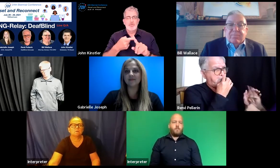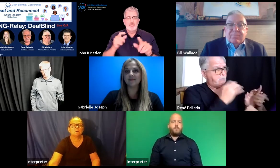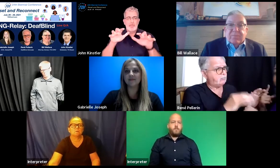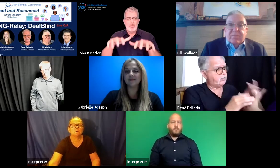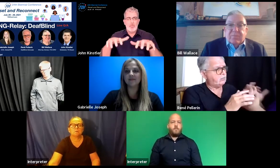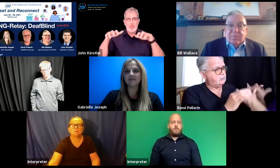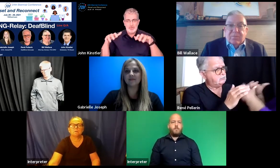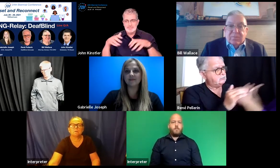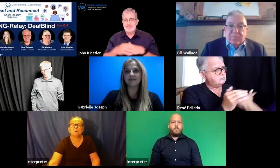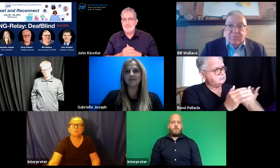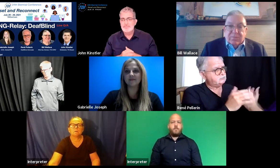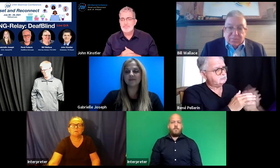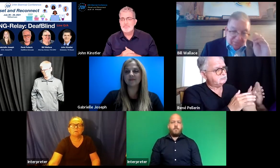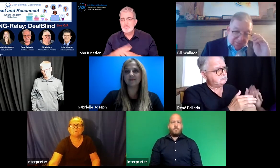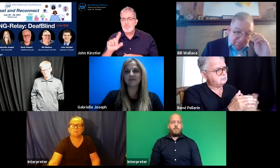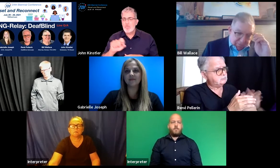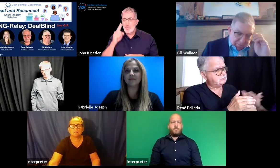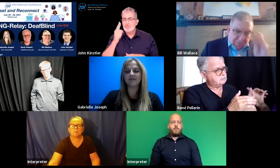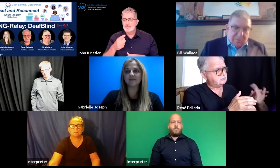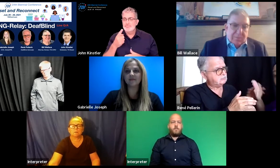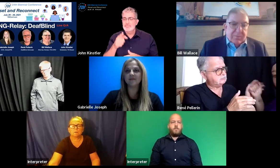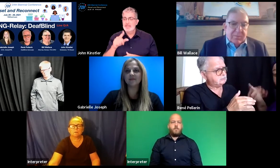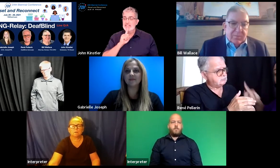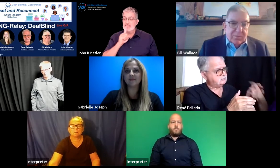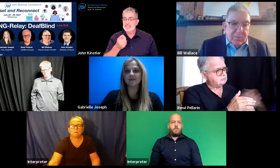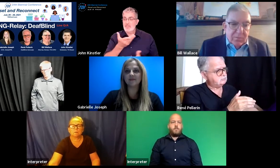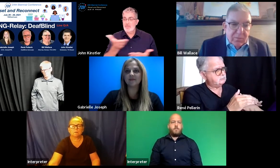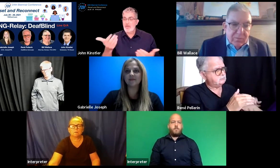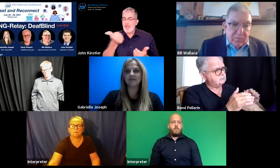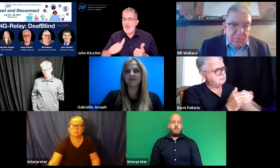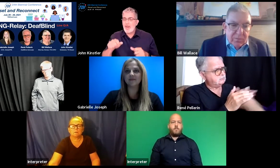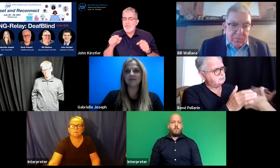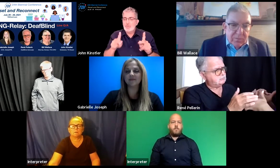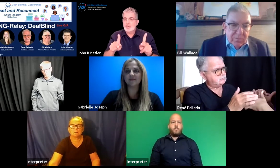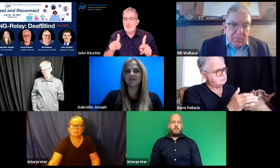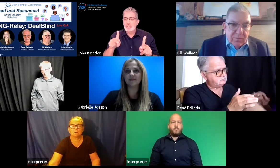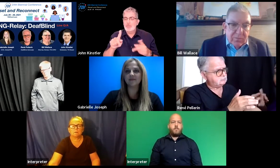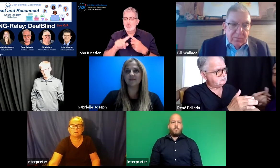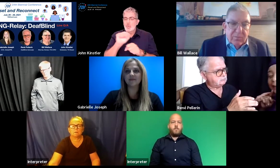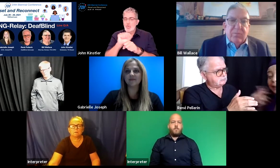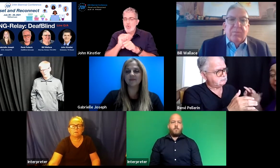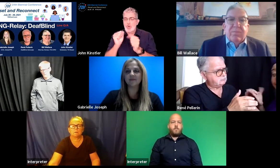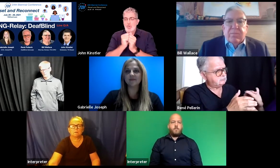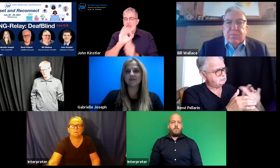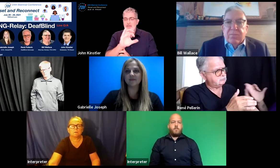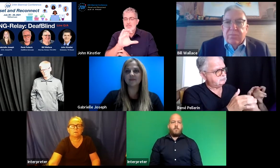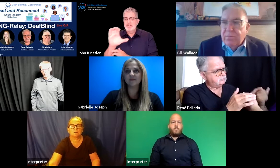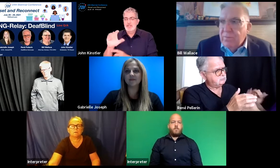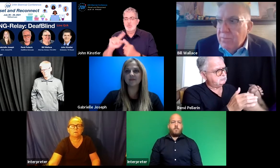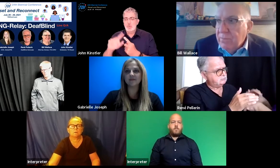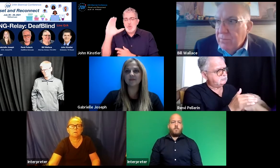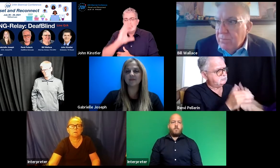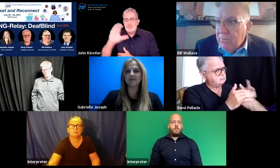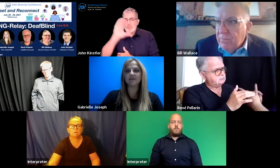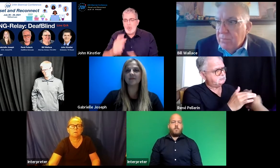So I would like to stay with you, Bill. Bill, I have a question from the audience. The question states, are there any opportunities to